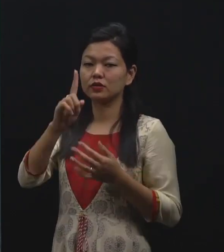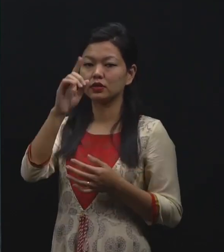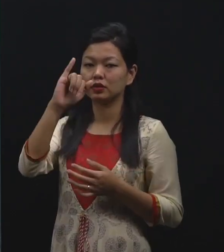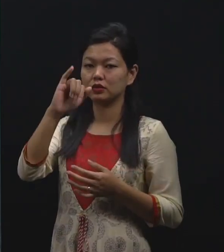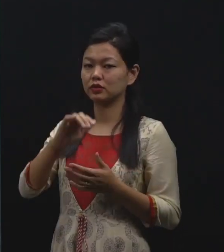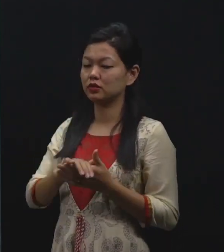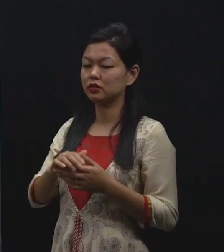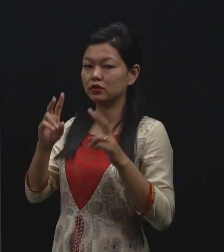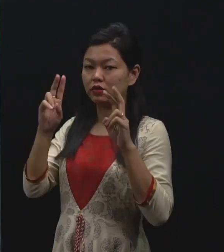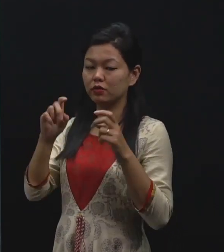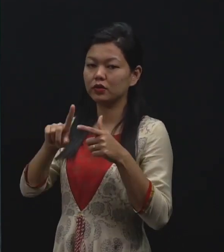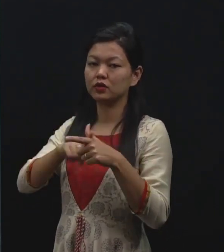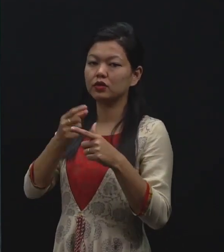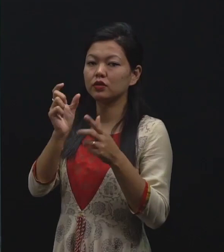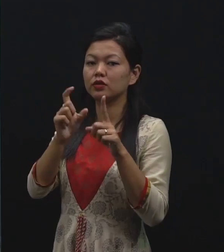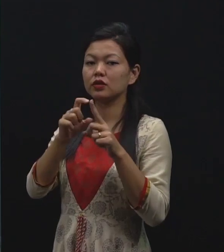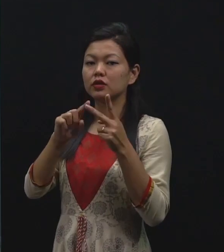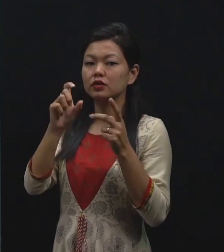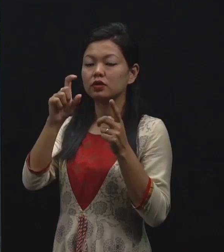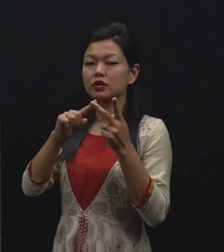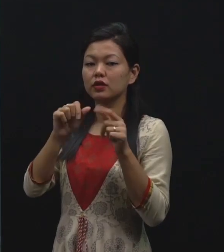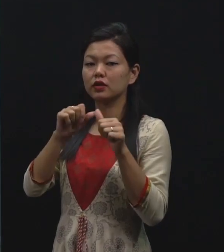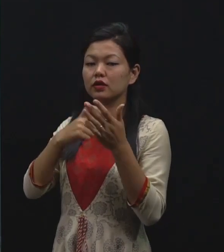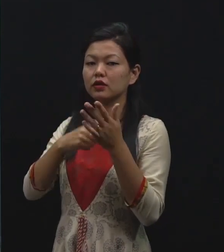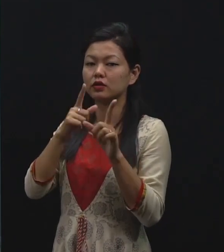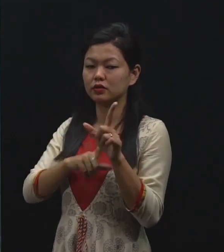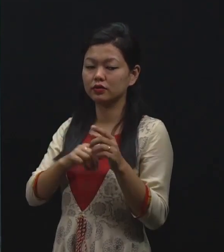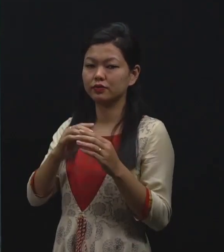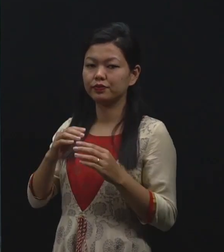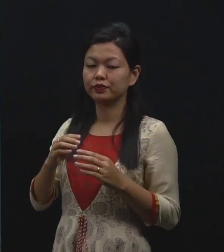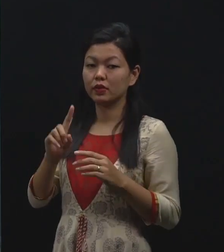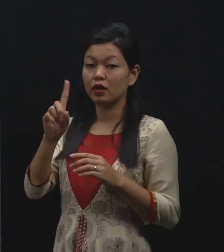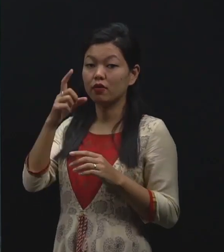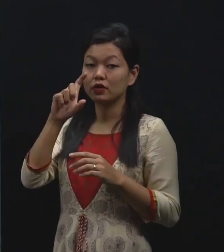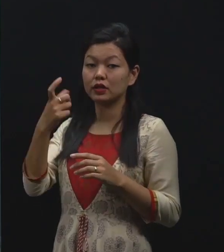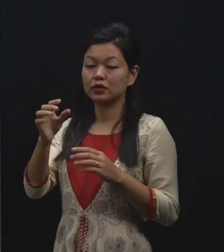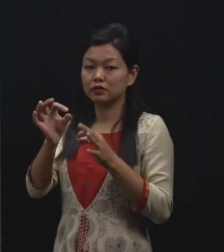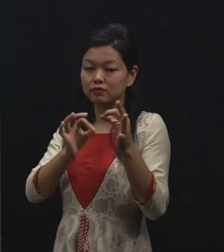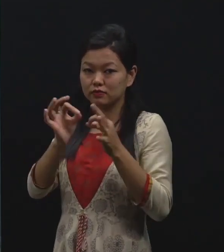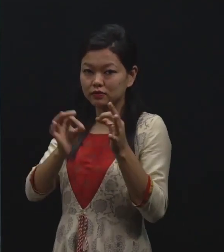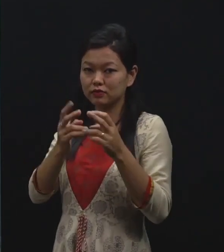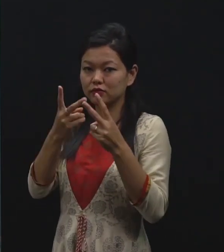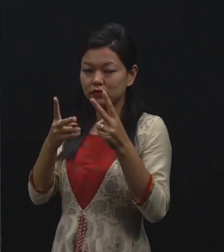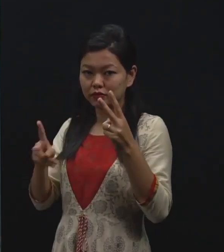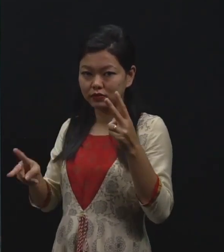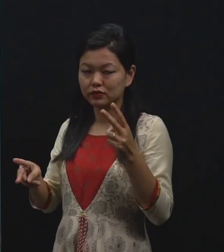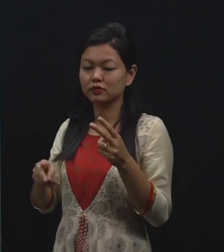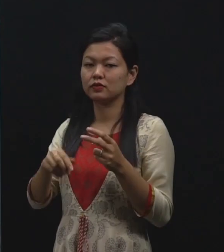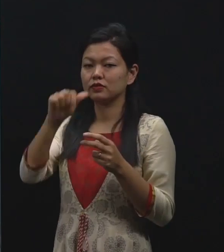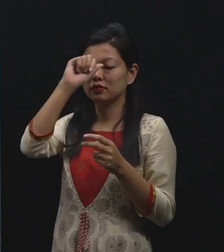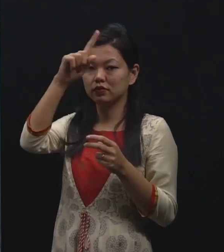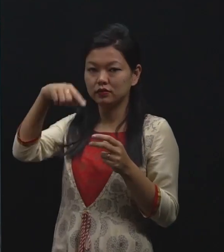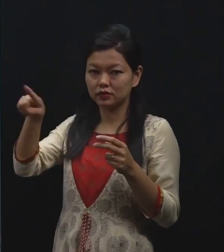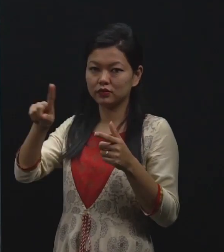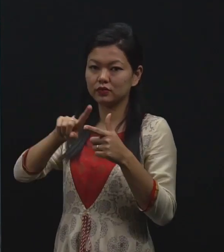judiciary. And in the previous class I've explained to you about the different structures of our Indian judiciary system, that is